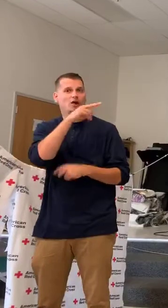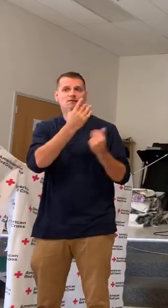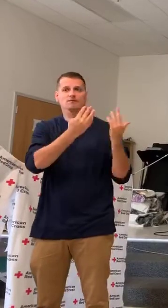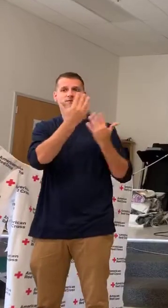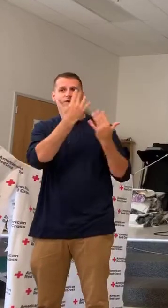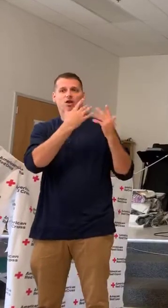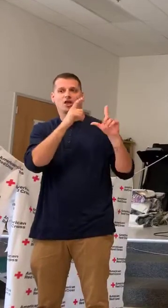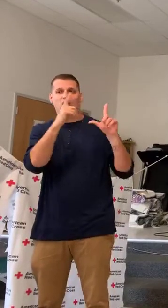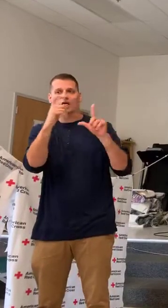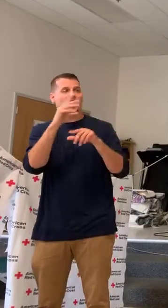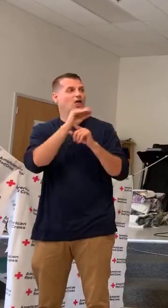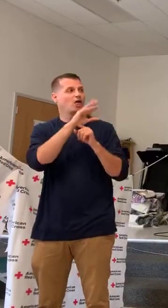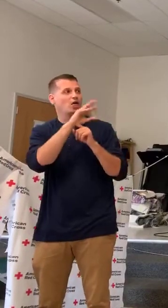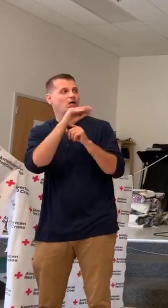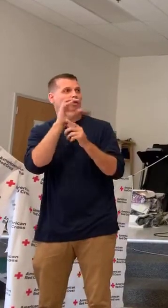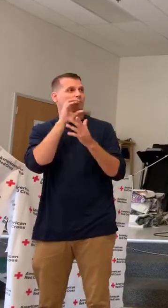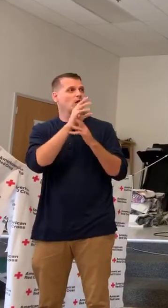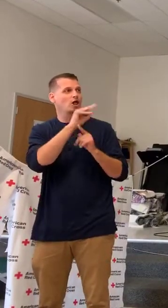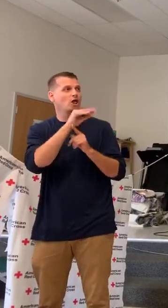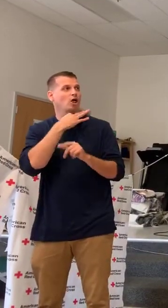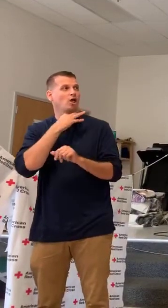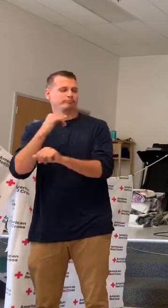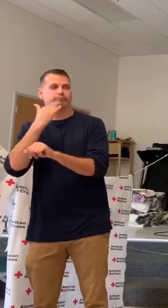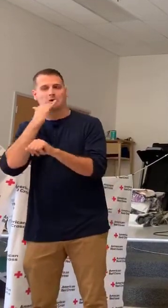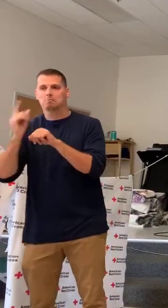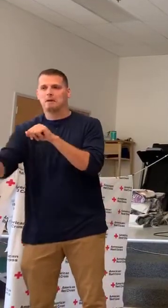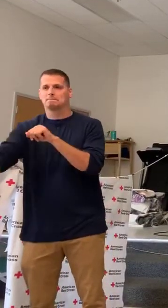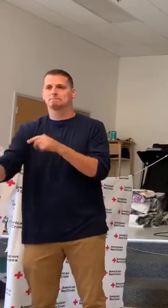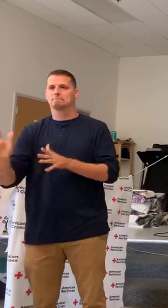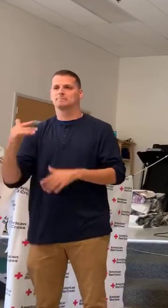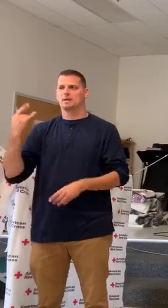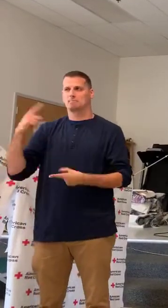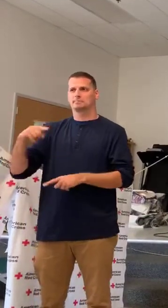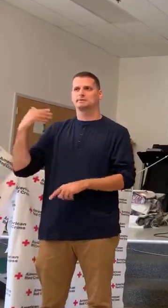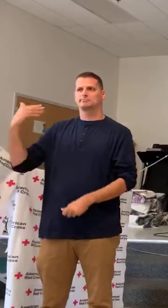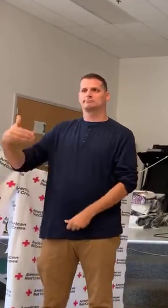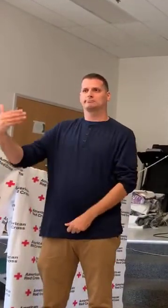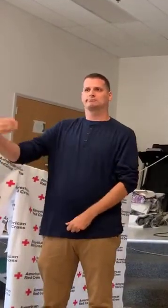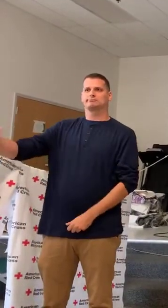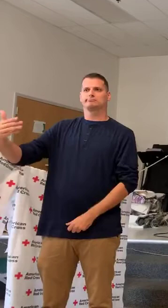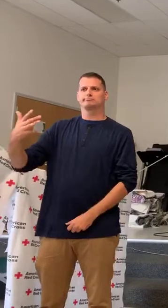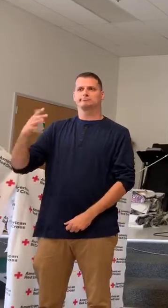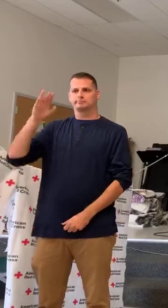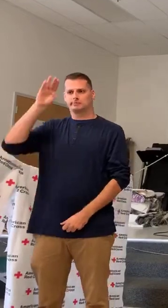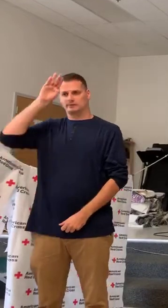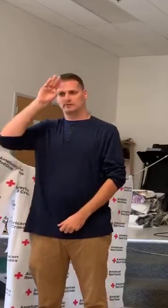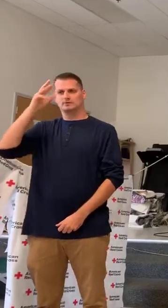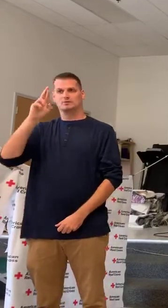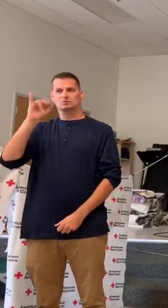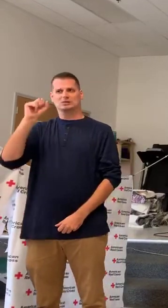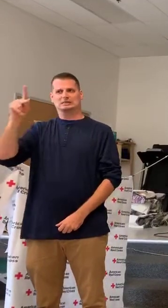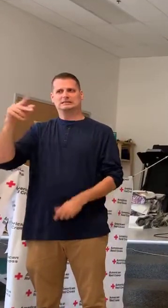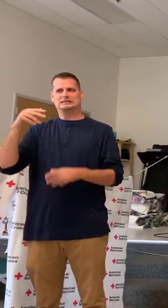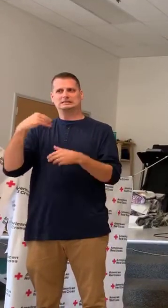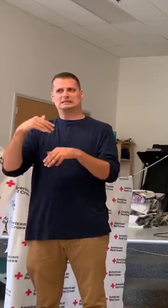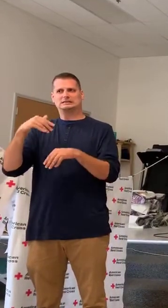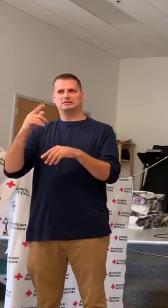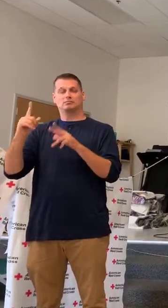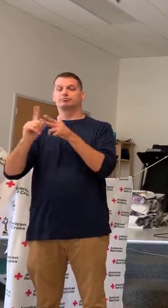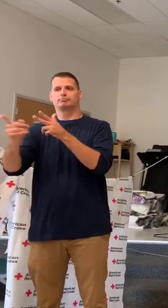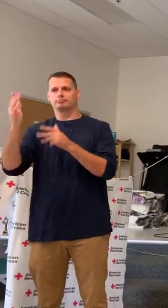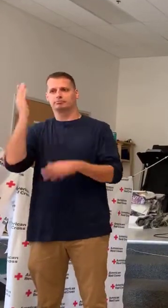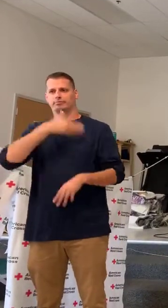few years ago, engine 57 in California a few years ago, those type of events. And your concern is incredibly heartfelt